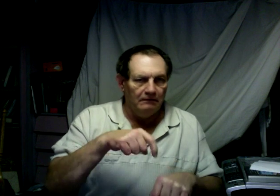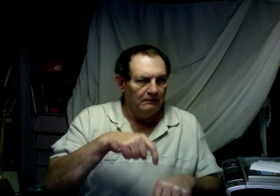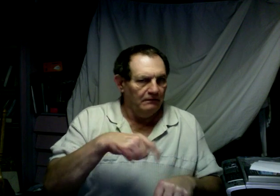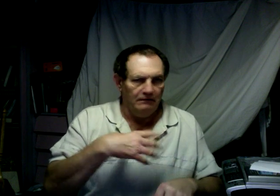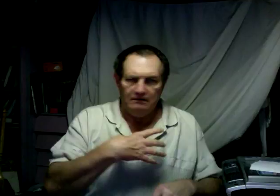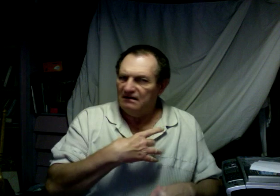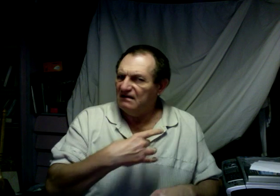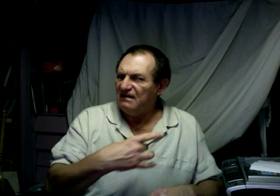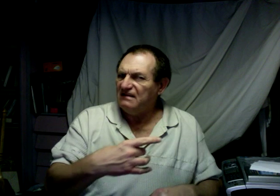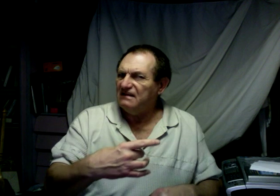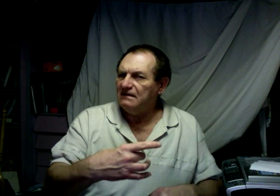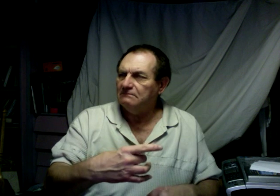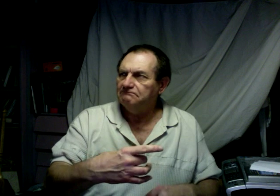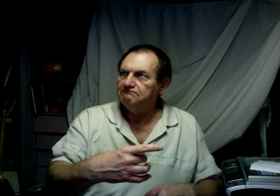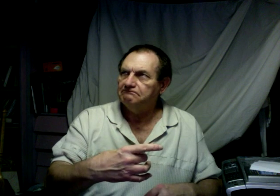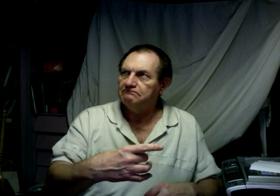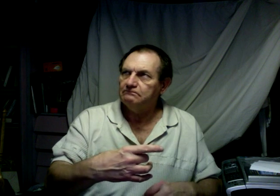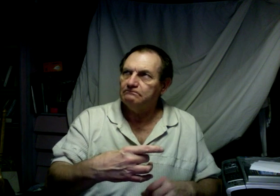He did not like that.